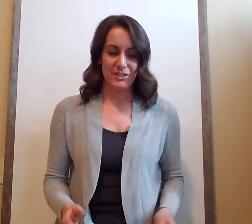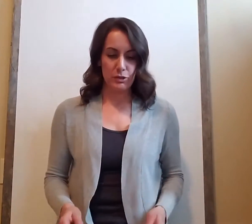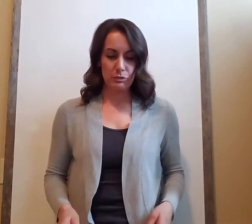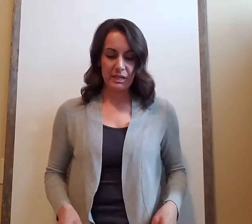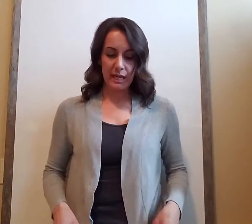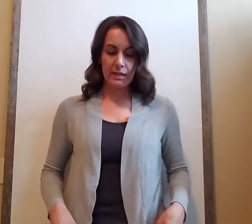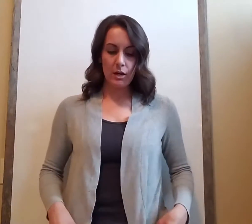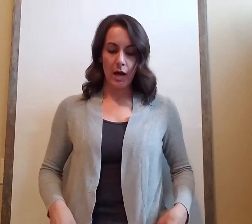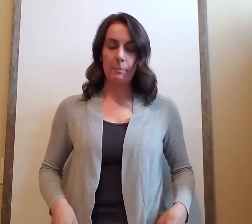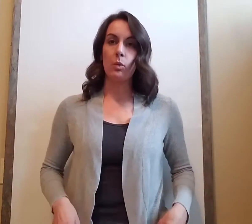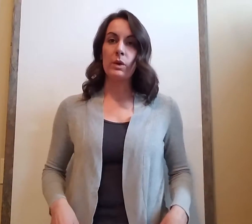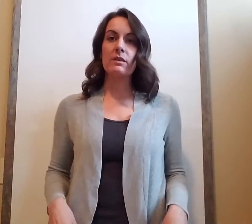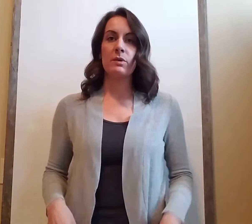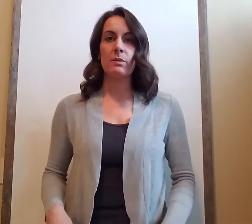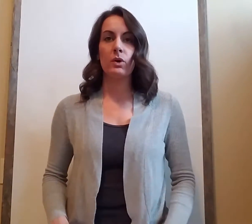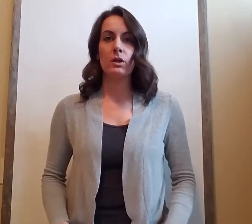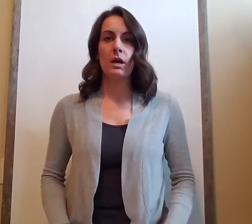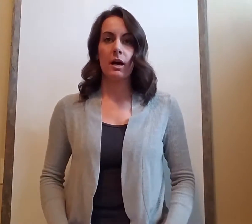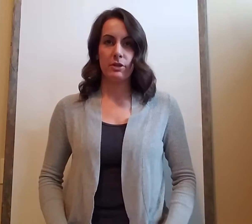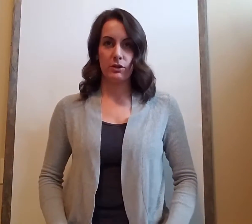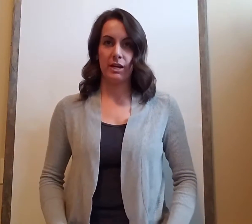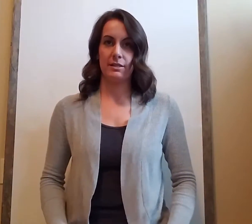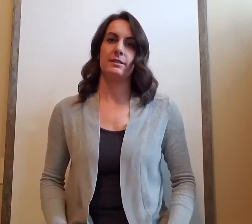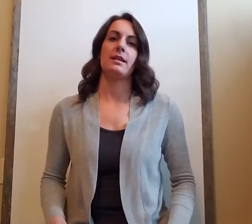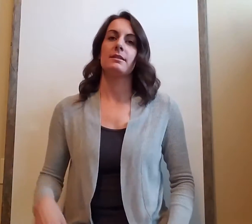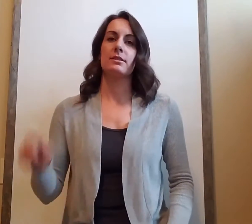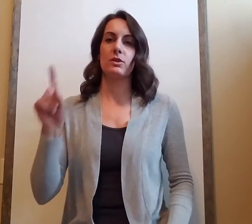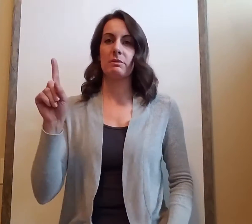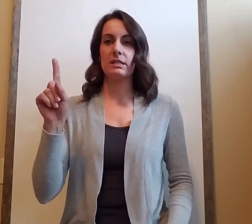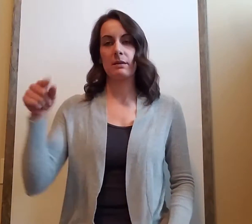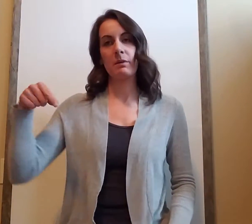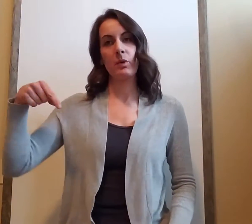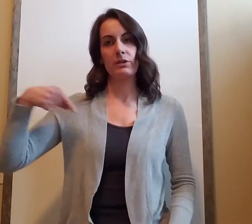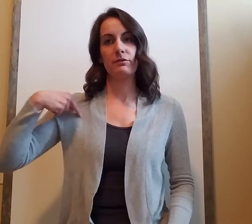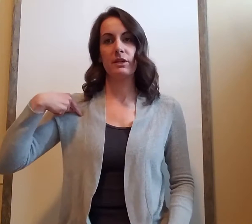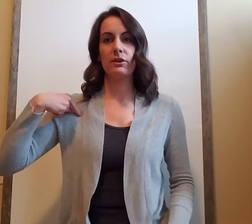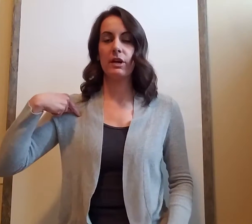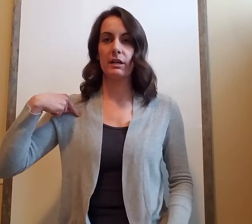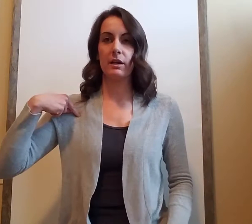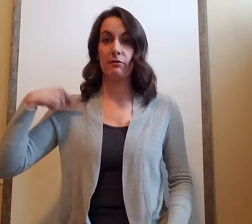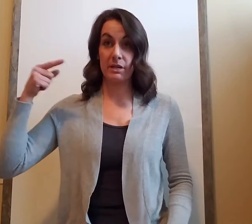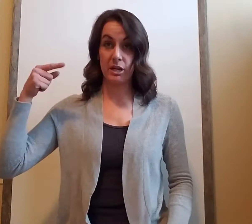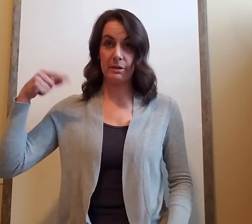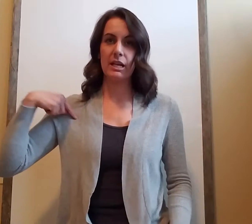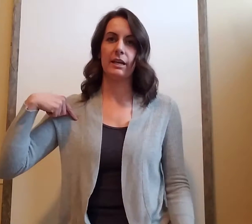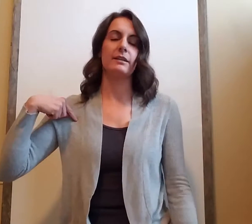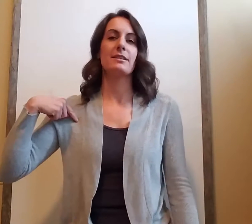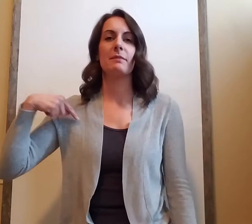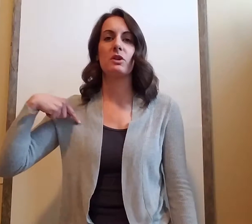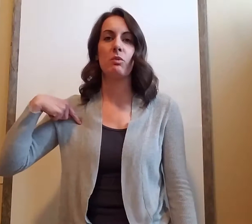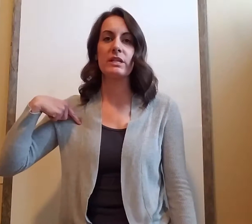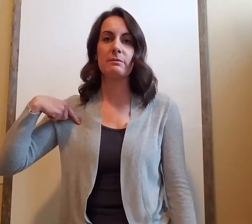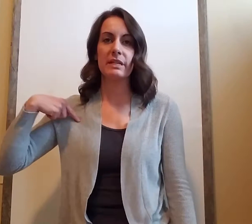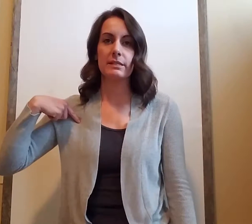so to begin, we the people of the United States. So I'm going to take my pointer finger and of my dominant hand, and I'm going to point at